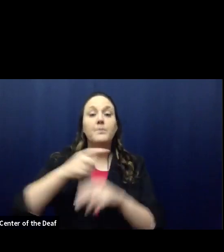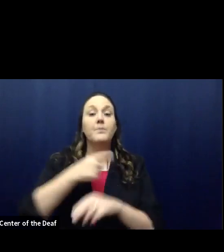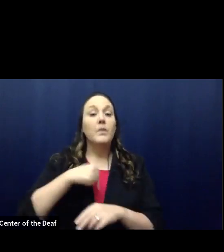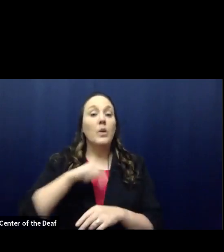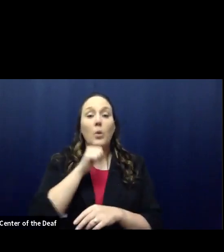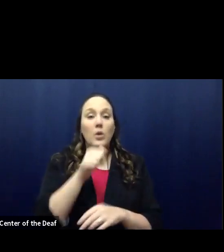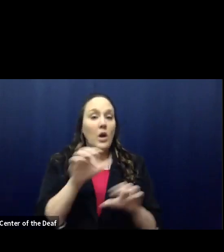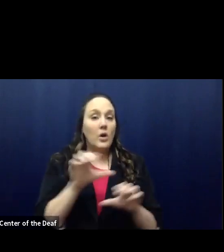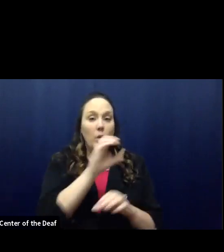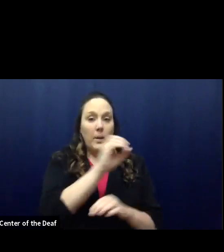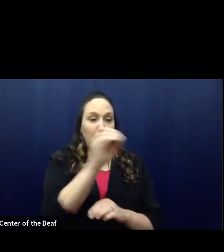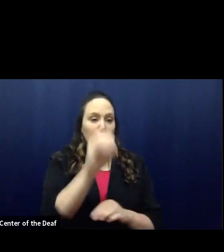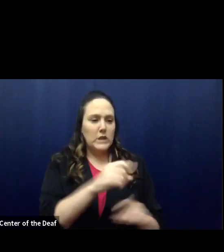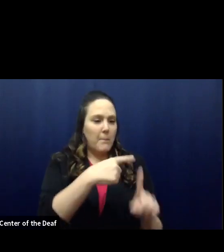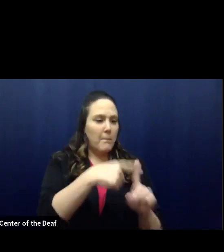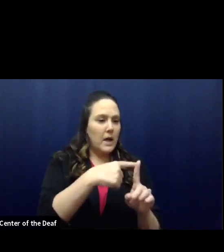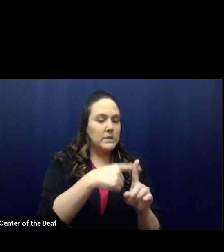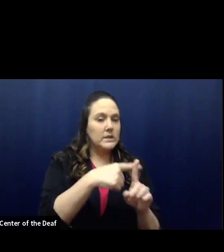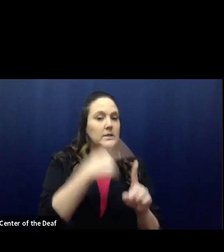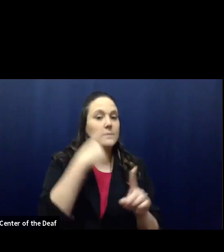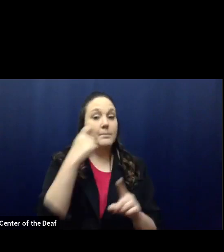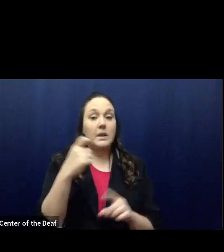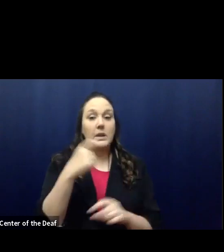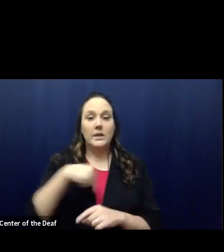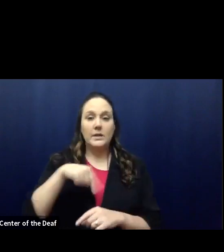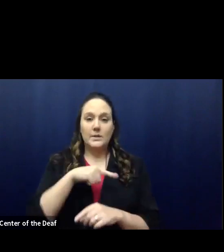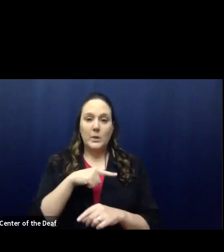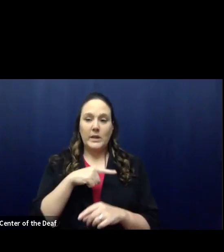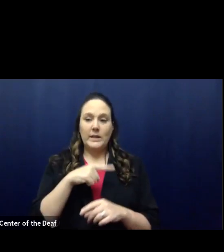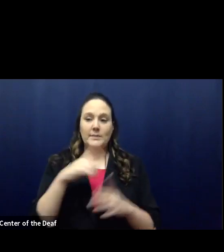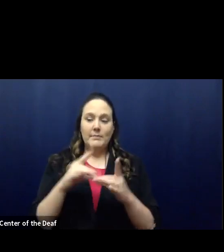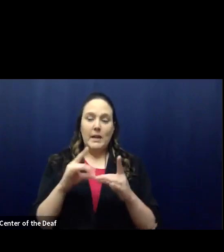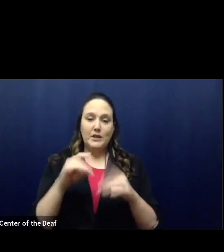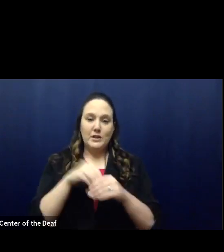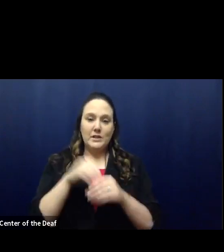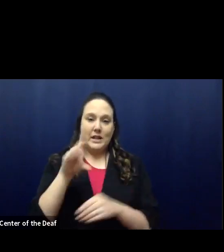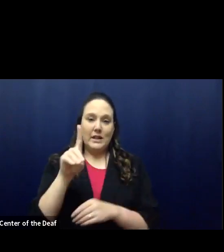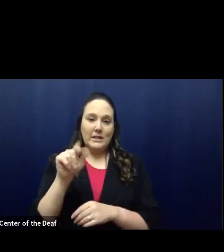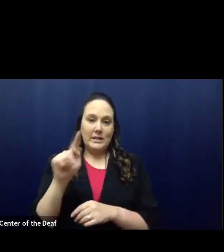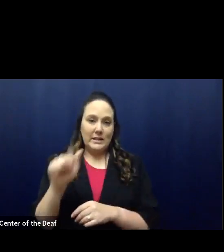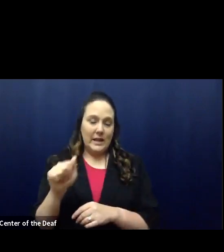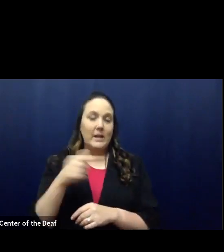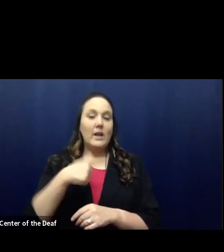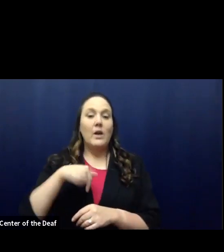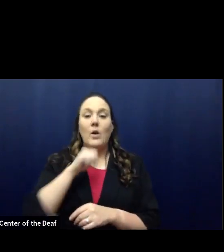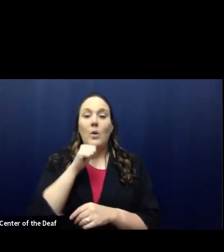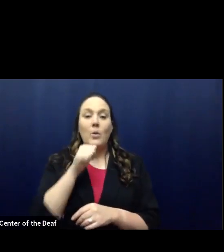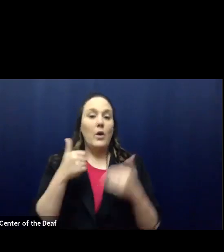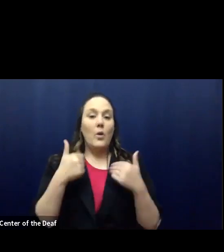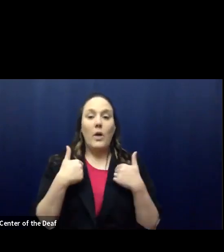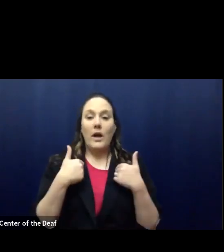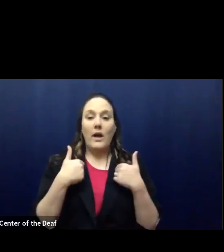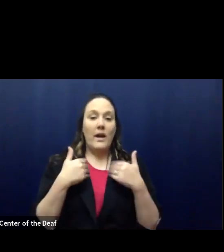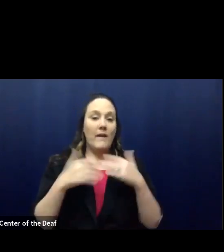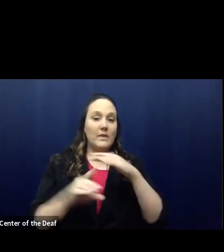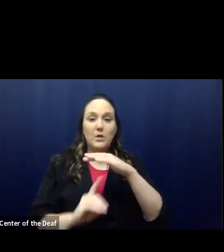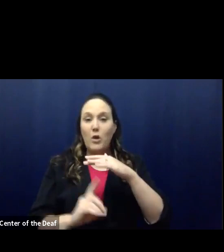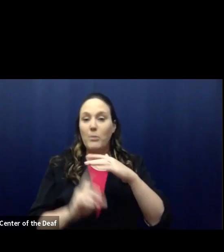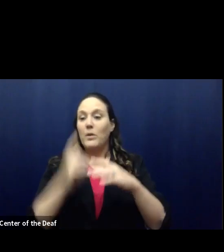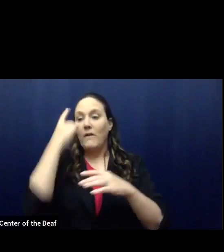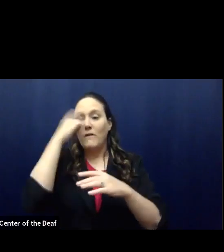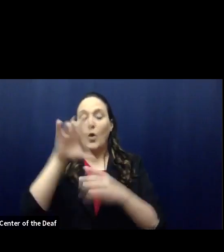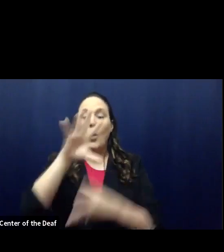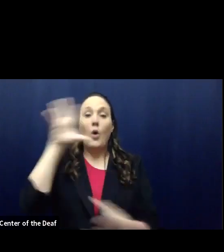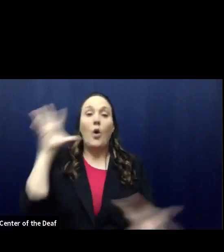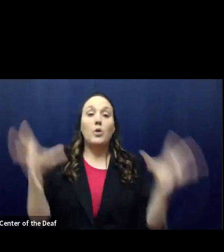positive of cases just because, as we say in our data as well, we don't have the firm denominator for the total amount of cases